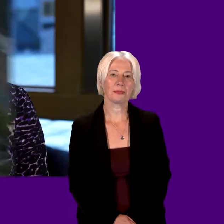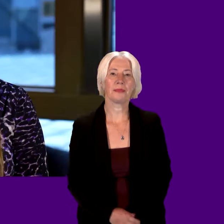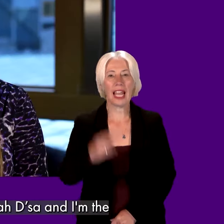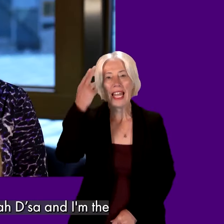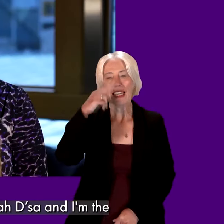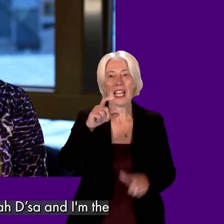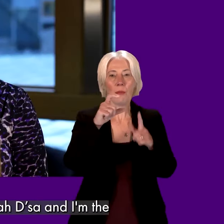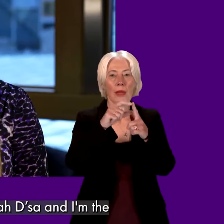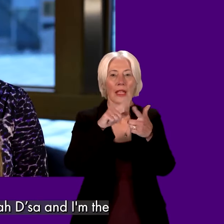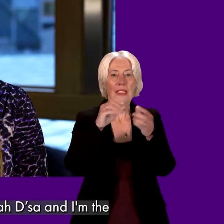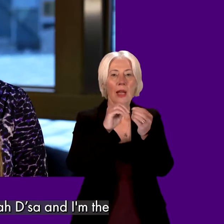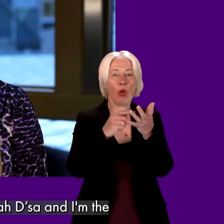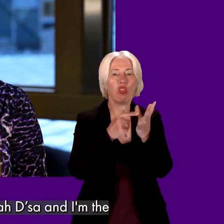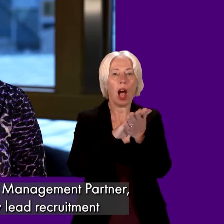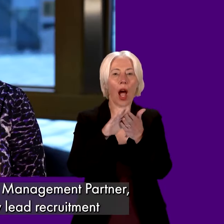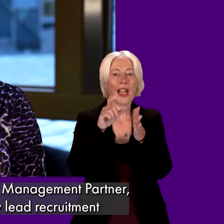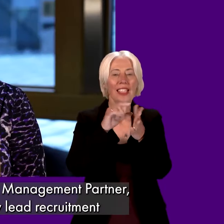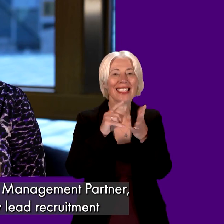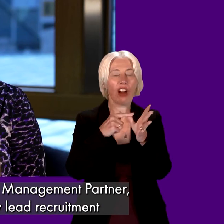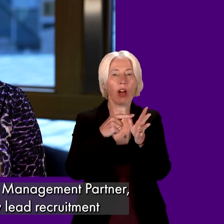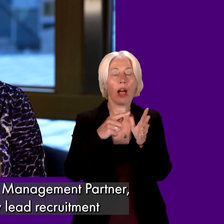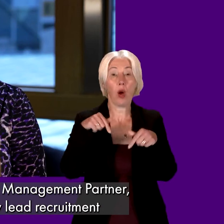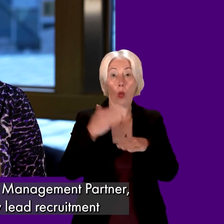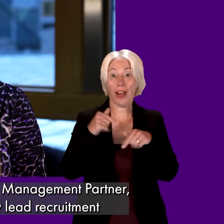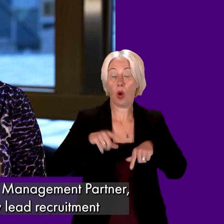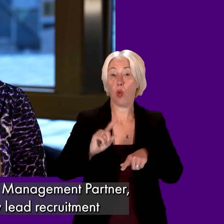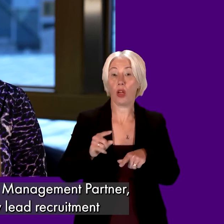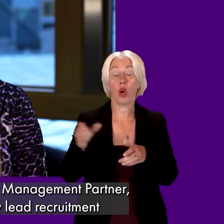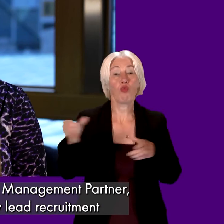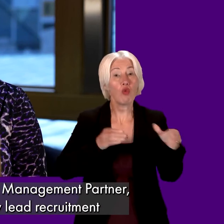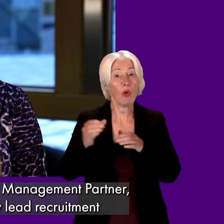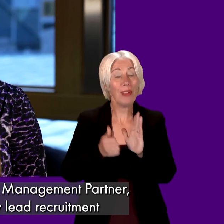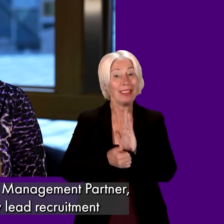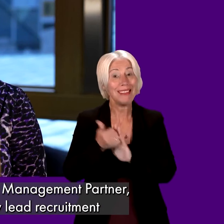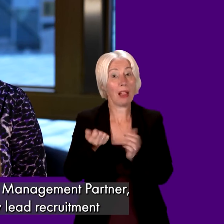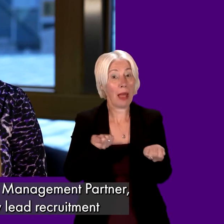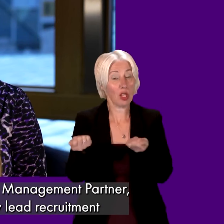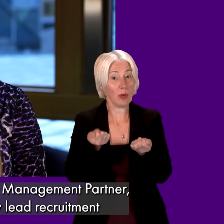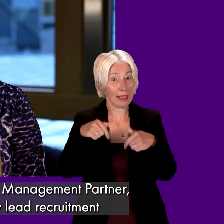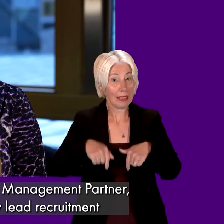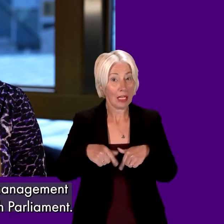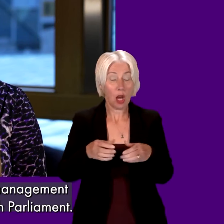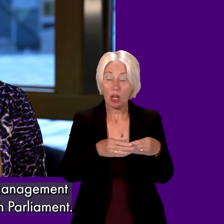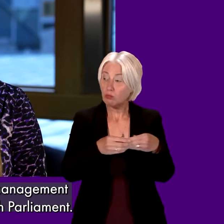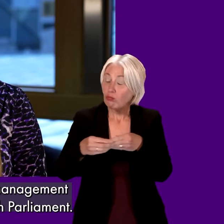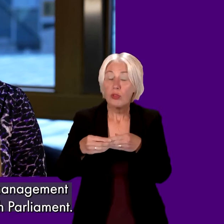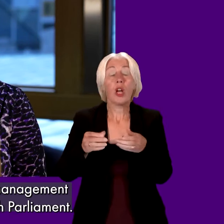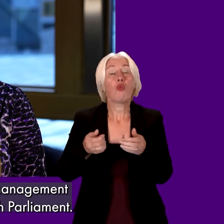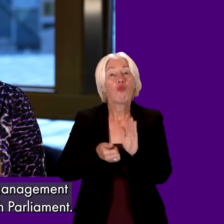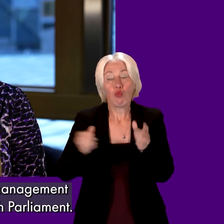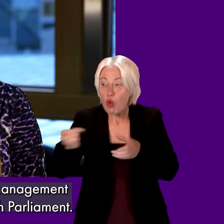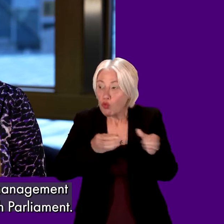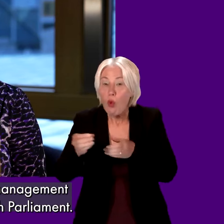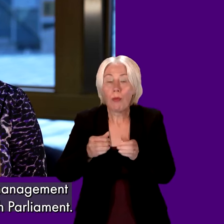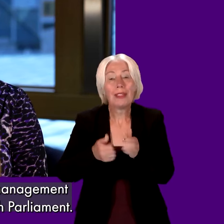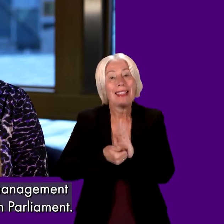My name is Deborah Desara and I'm the Recruitment and Talent Management Partner, and I strategically lead recruitment and talent management at